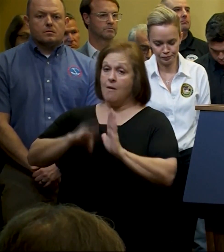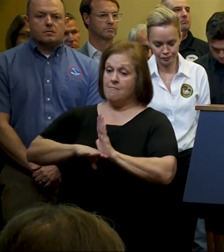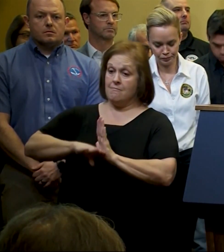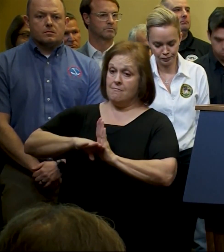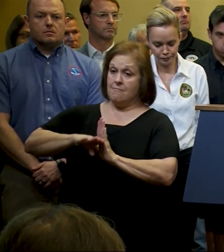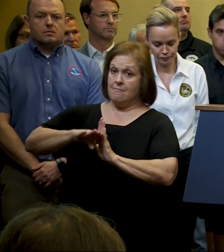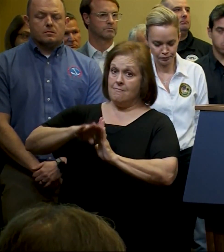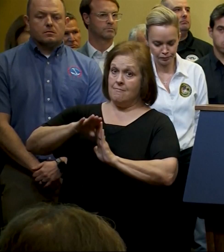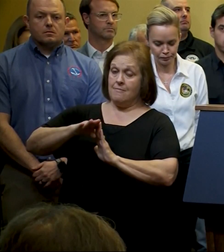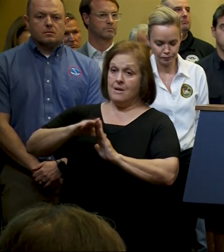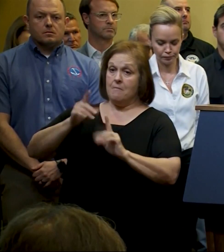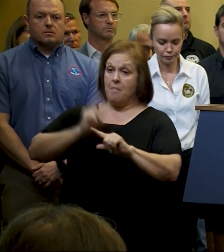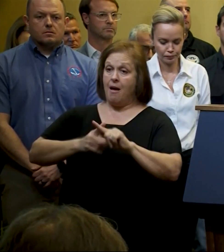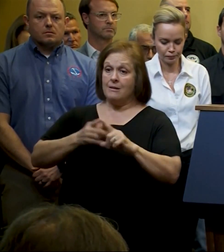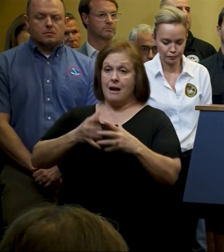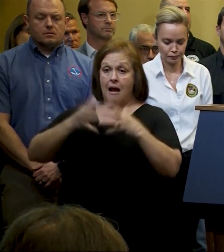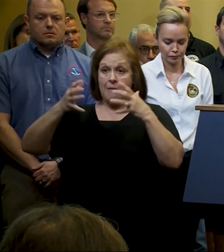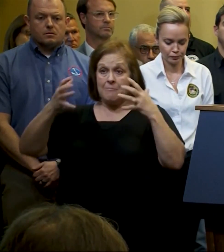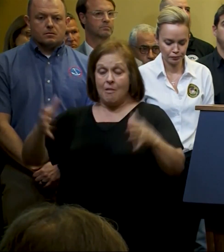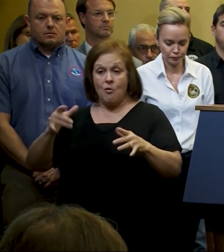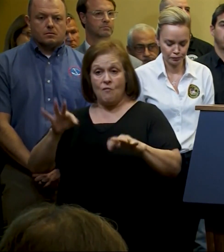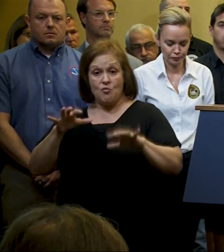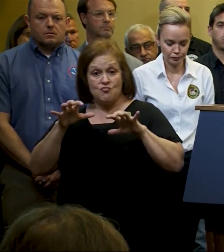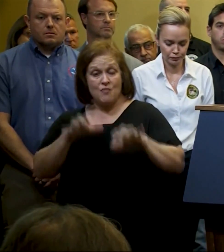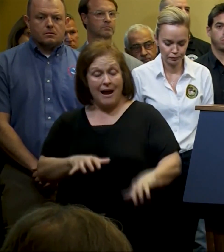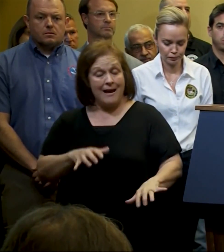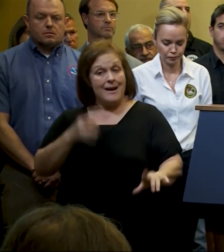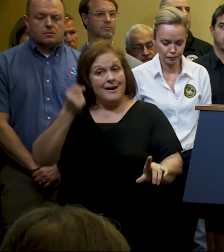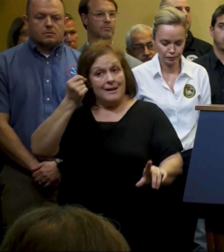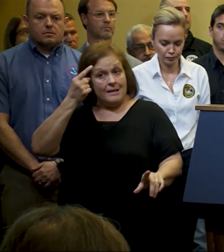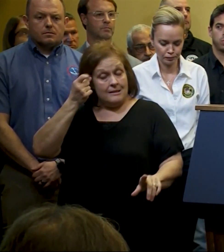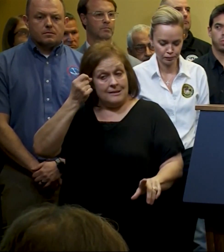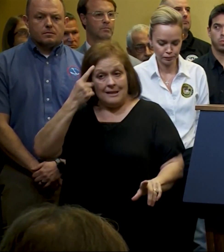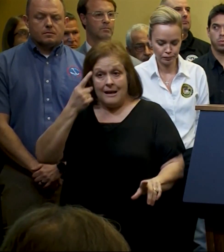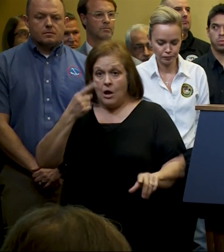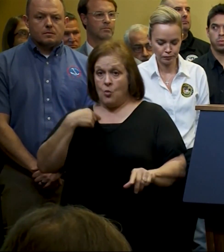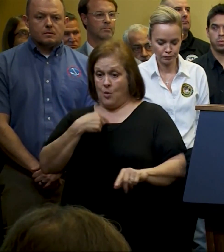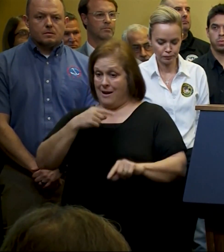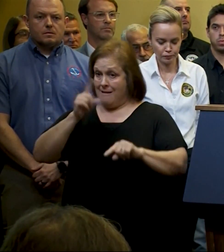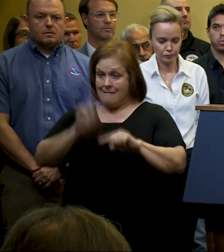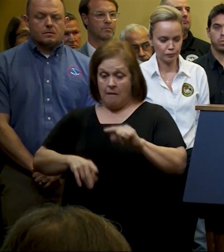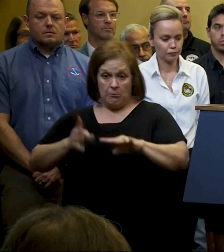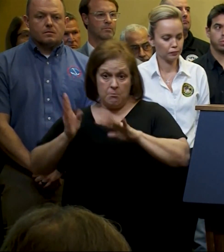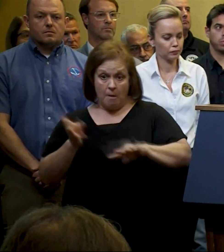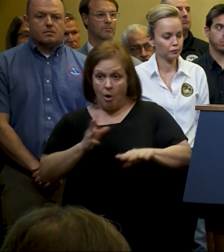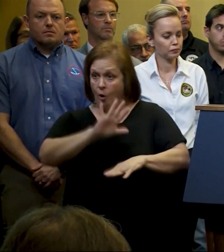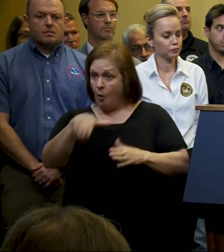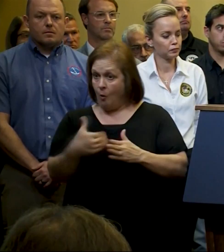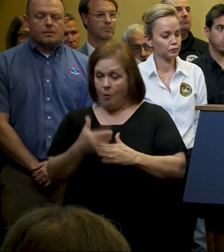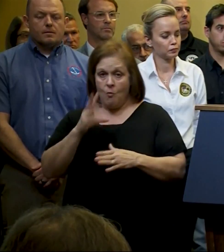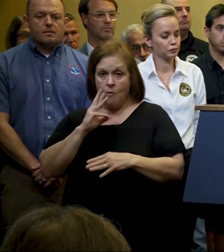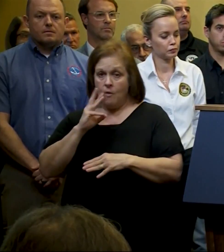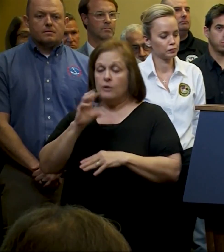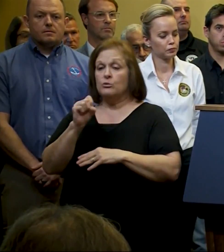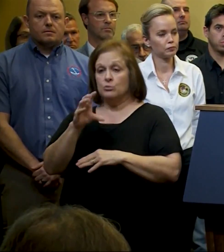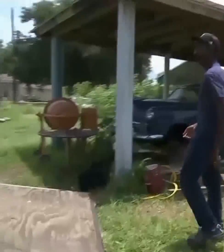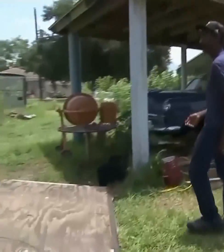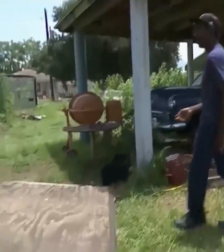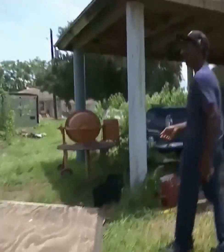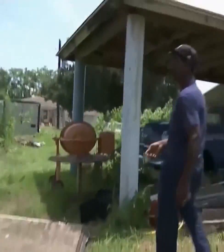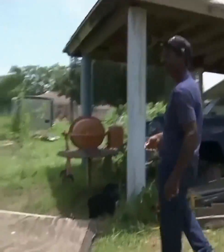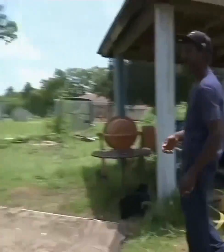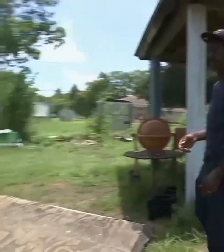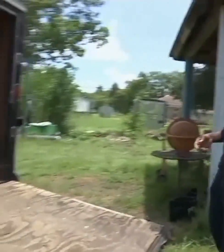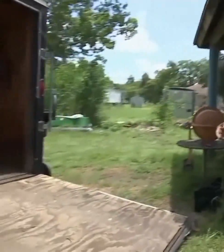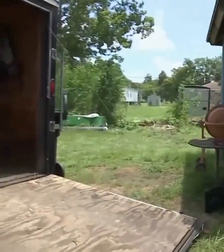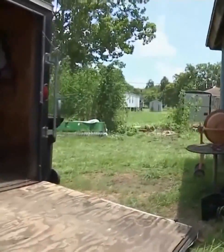are expected to hit the city of New Orleans. We need you to understand this and again, be prepared to shelter in place.